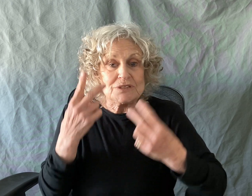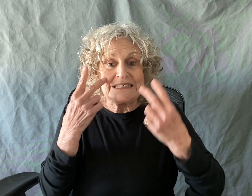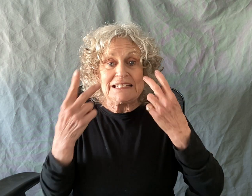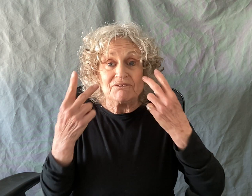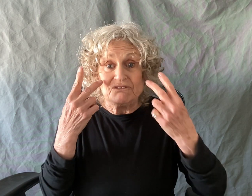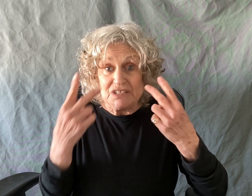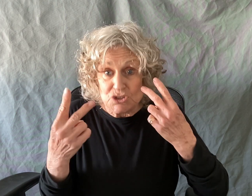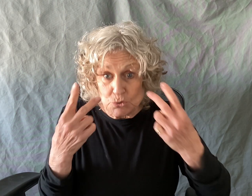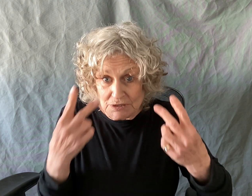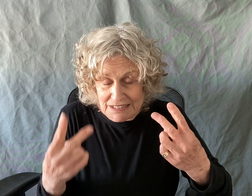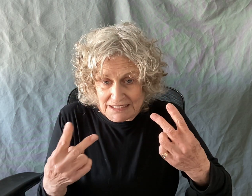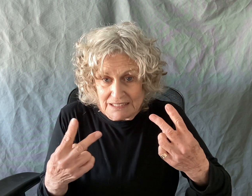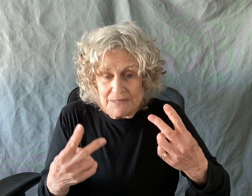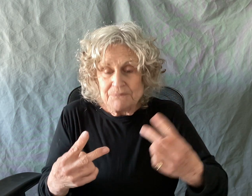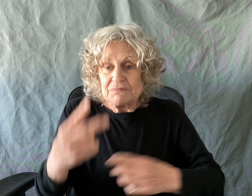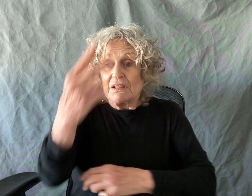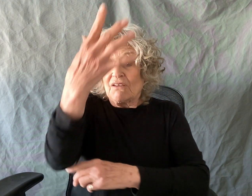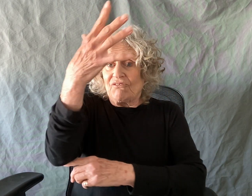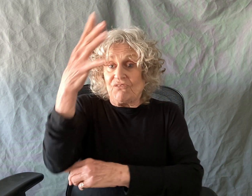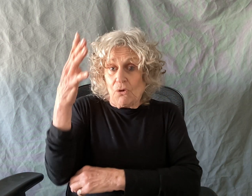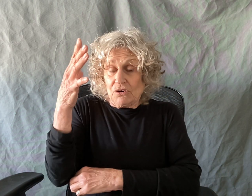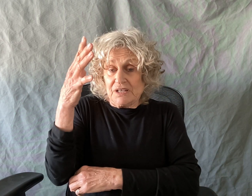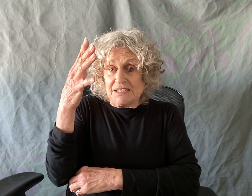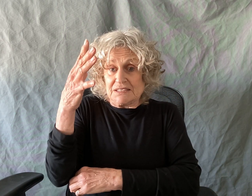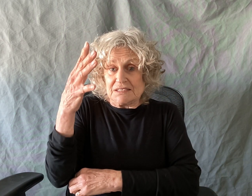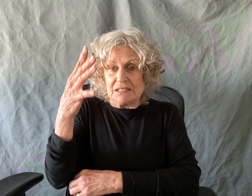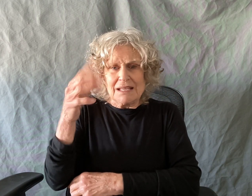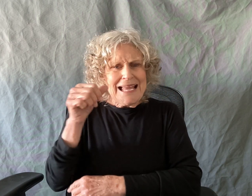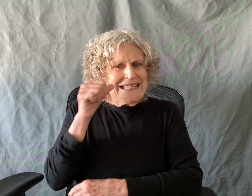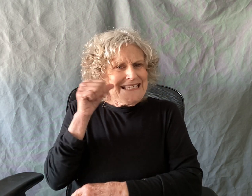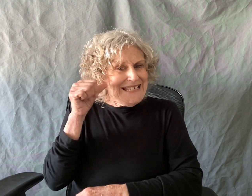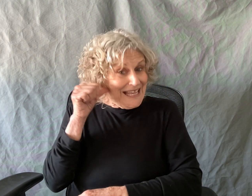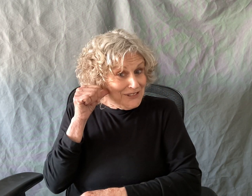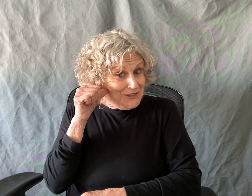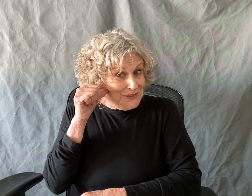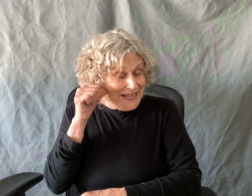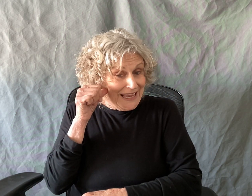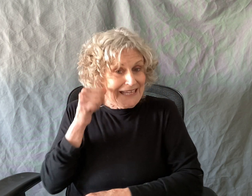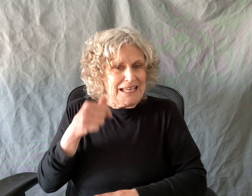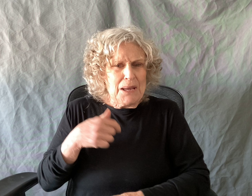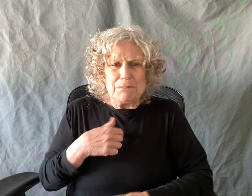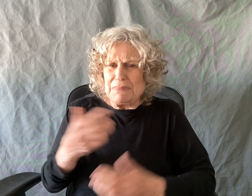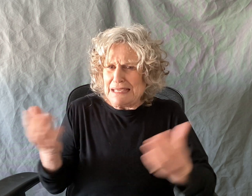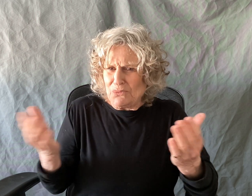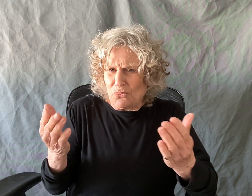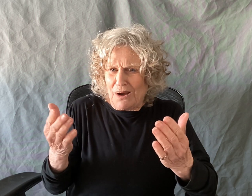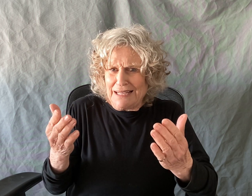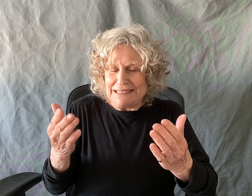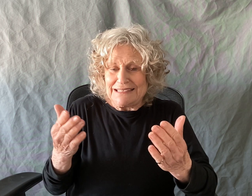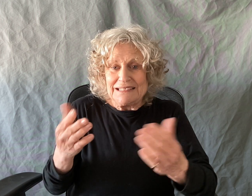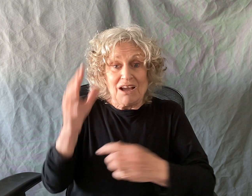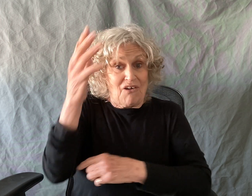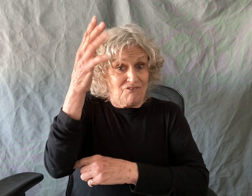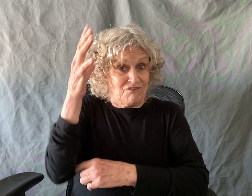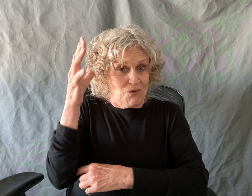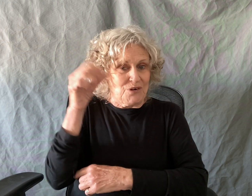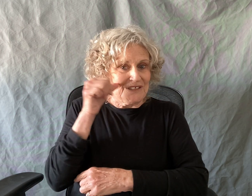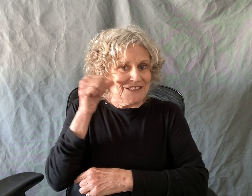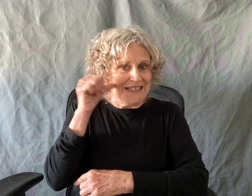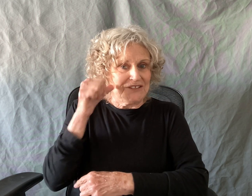interesting visually. Forest, yesterday, me what? Forest,